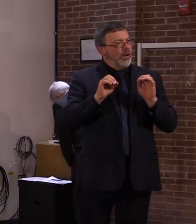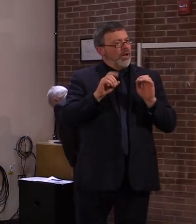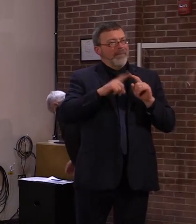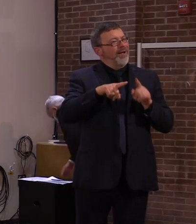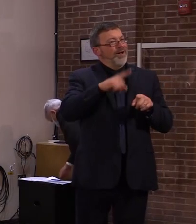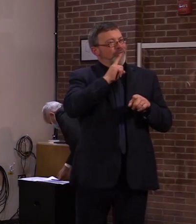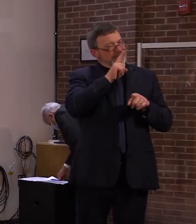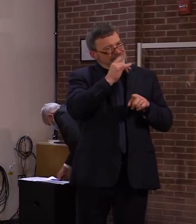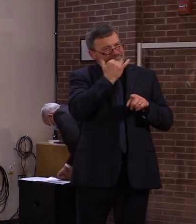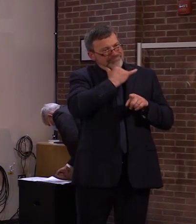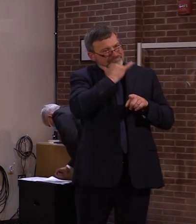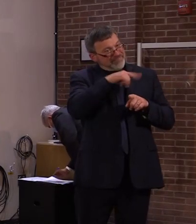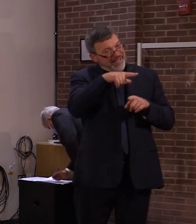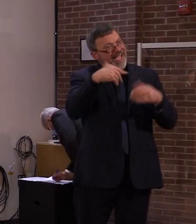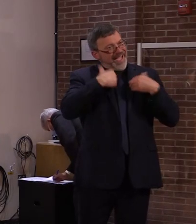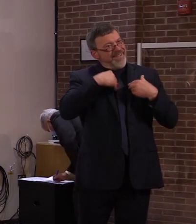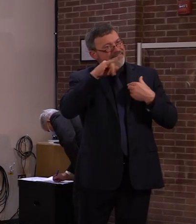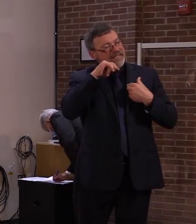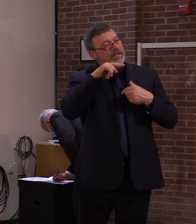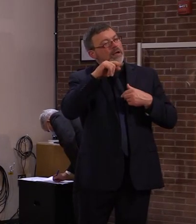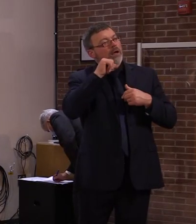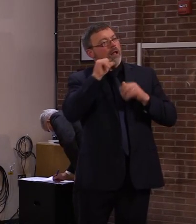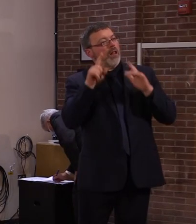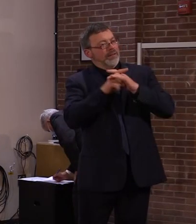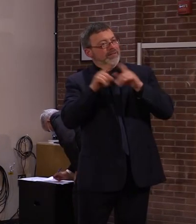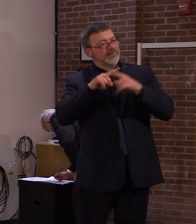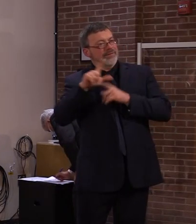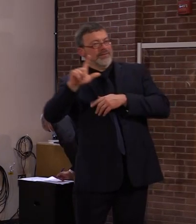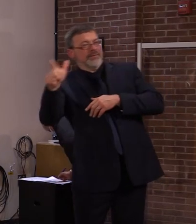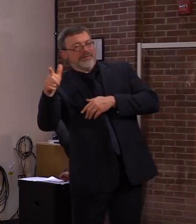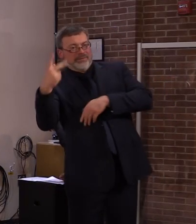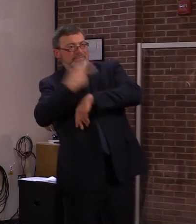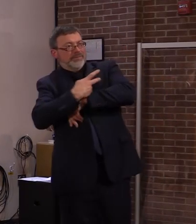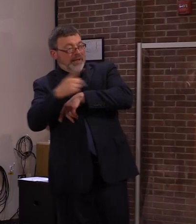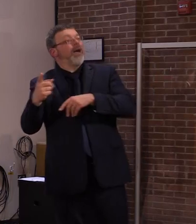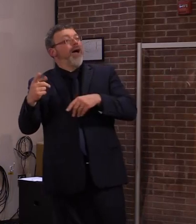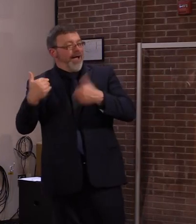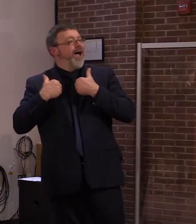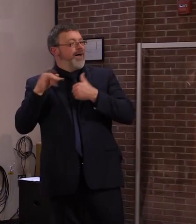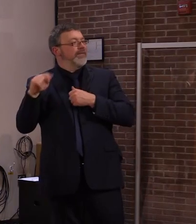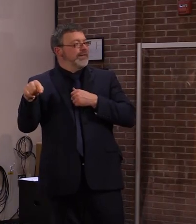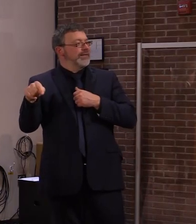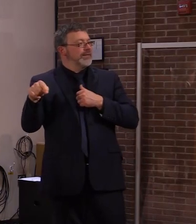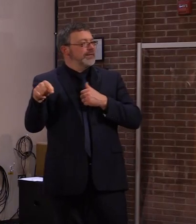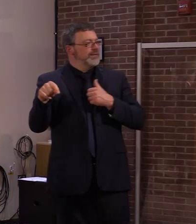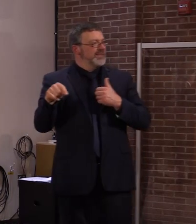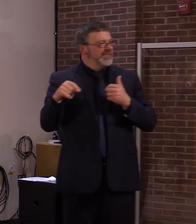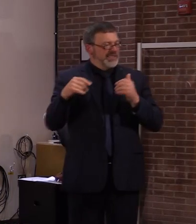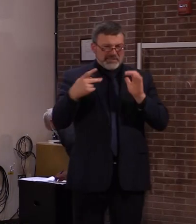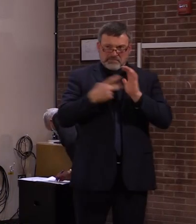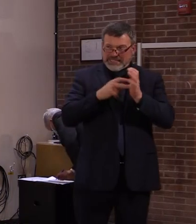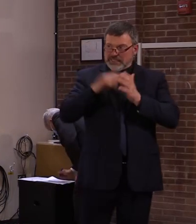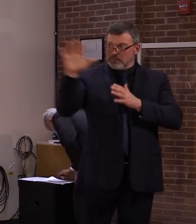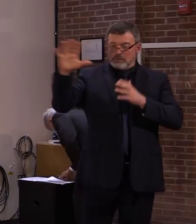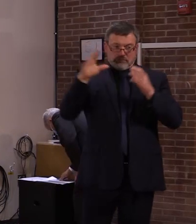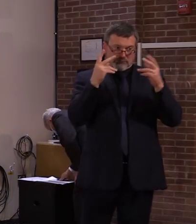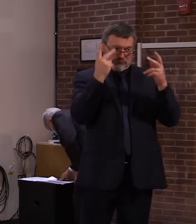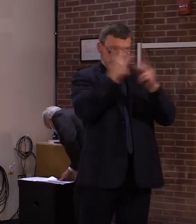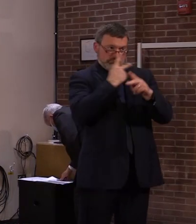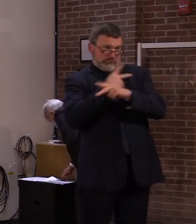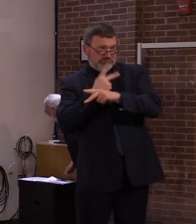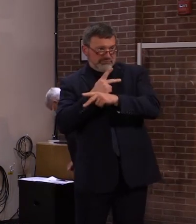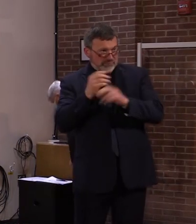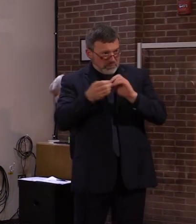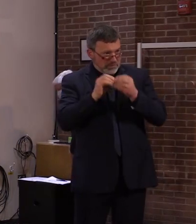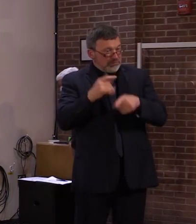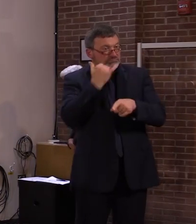the data is inherently flawed, and I'm wondering if you can shed a little light on that for clarity. Maybe just